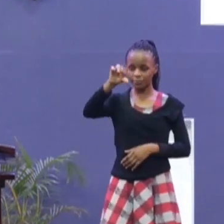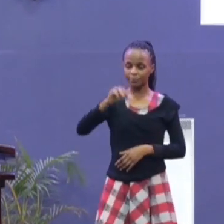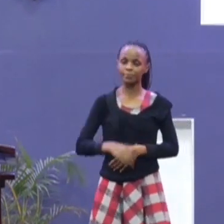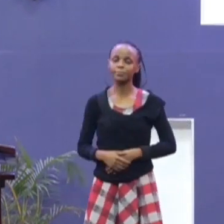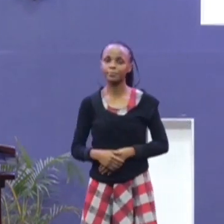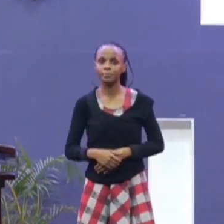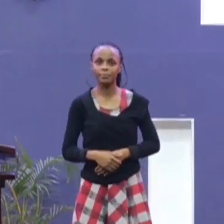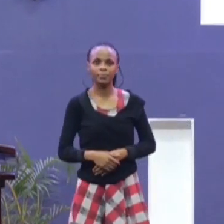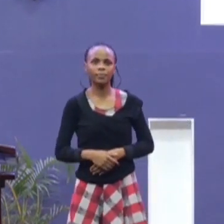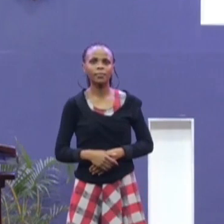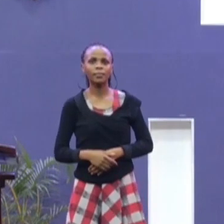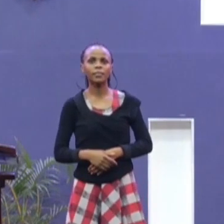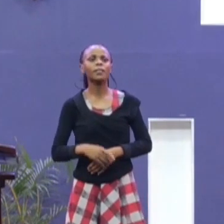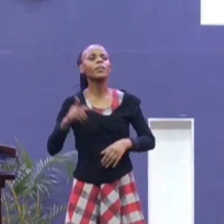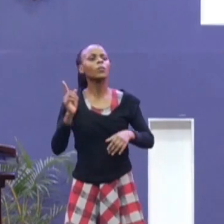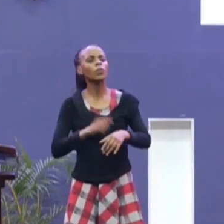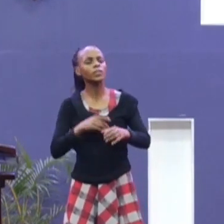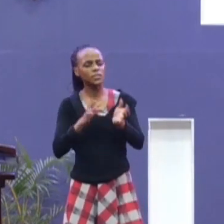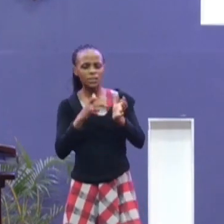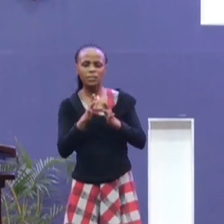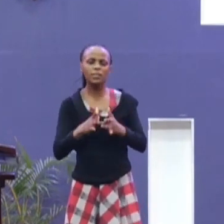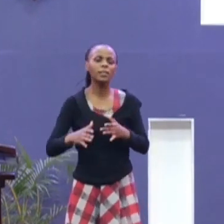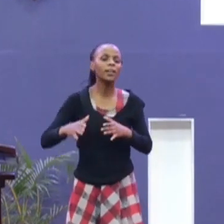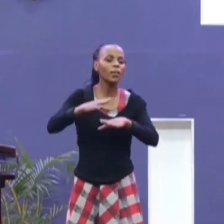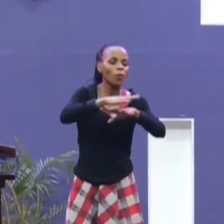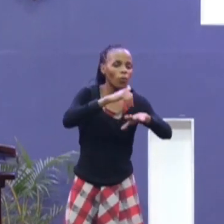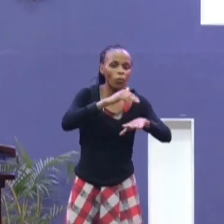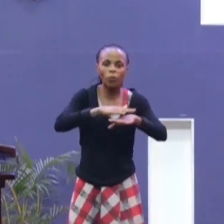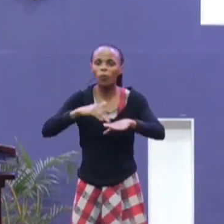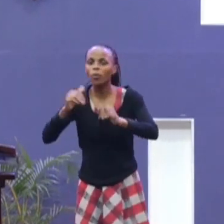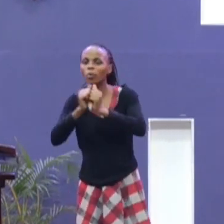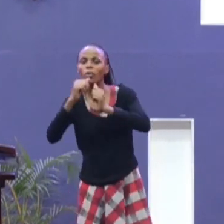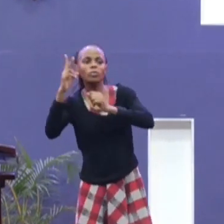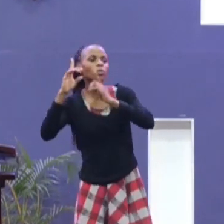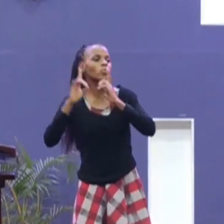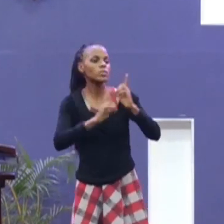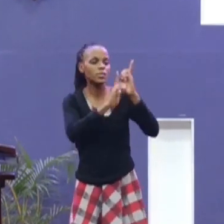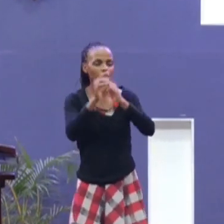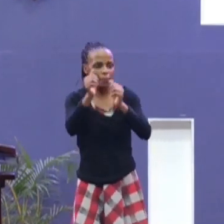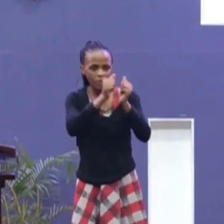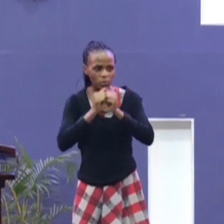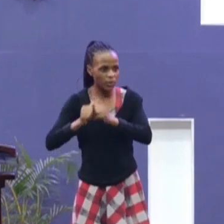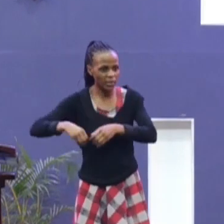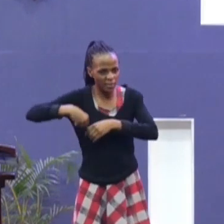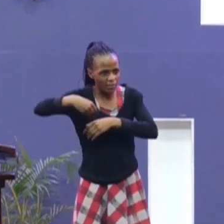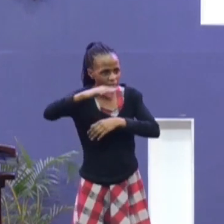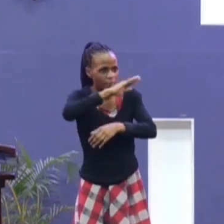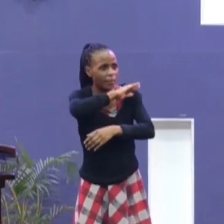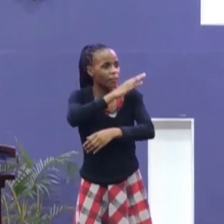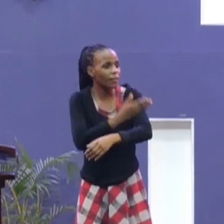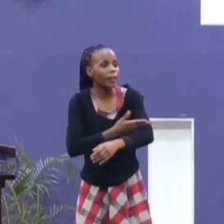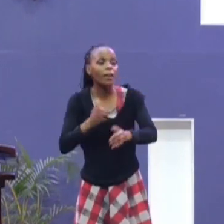9. When Jesus had called the 12 together, he gave them power. Yesu bayita 12 n'abawa amaanyi.